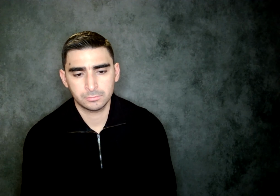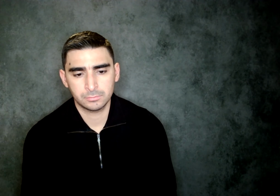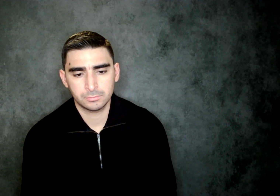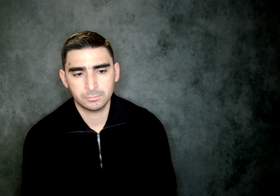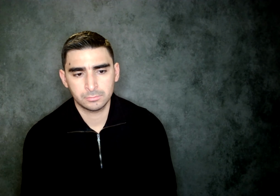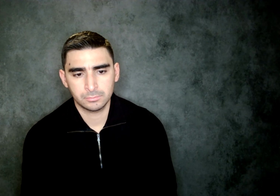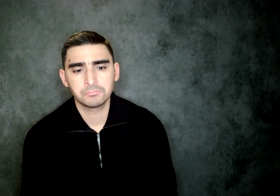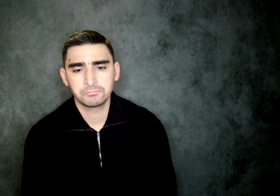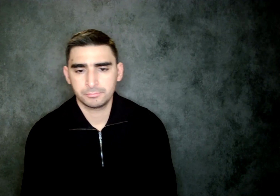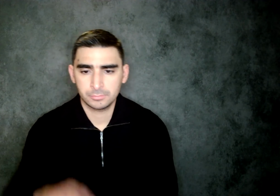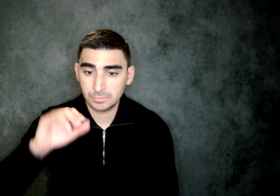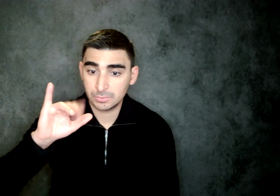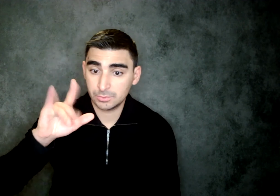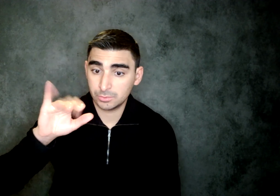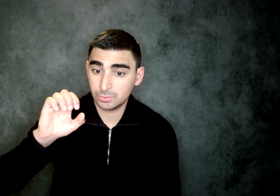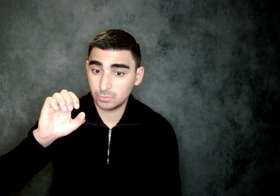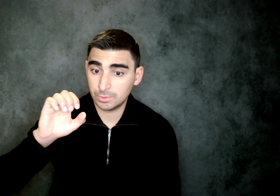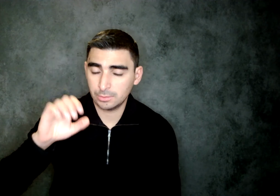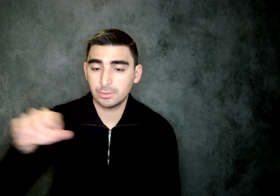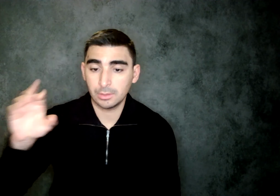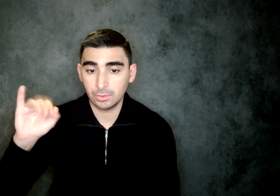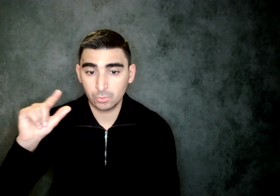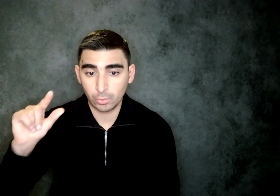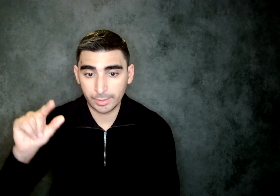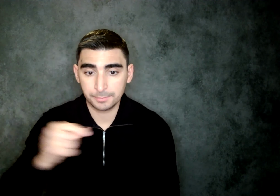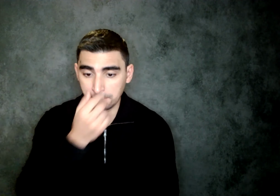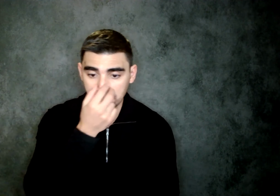Julie, I see you, and then Craig is next.